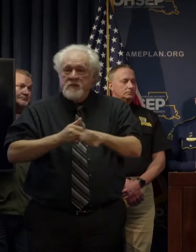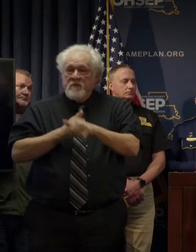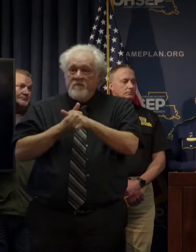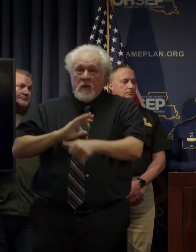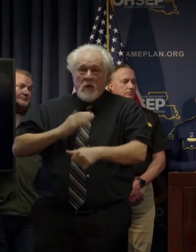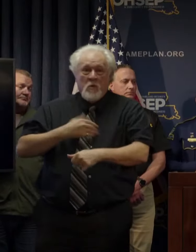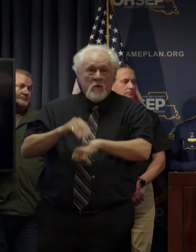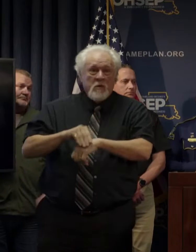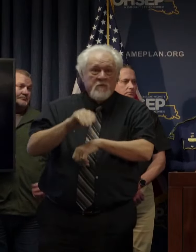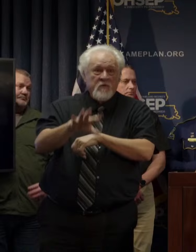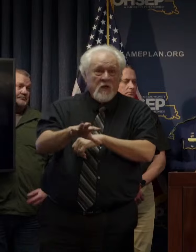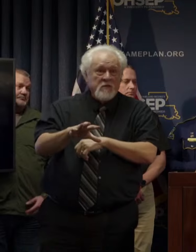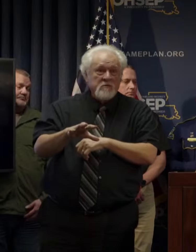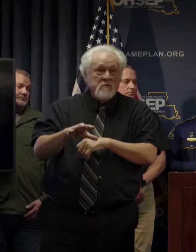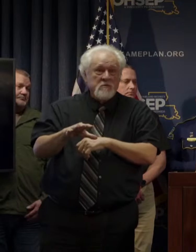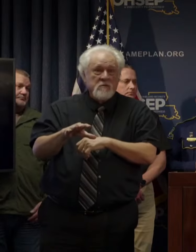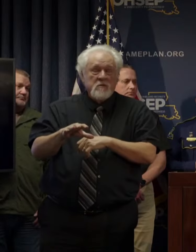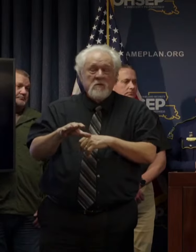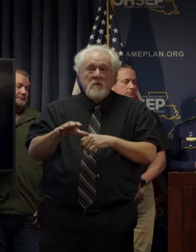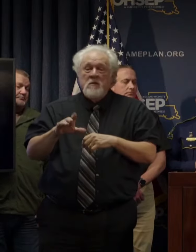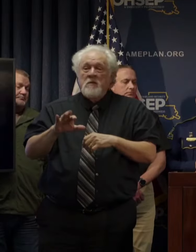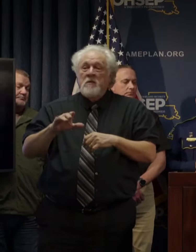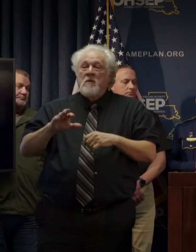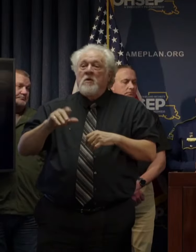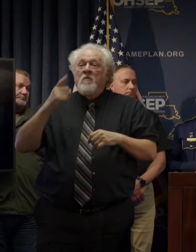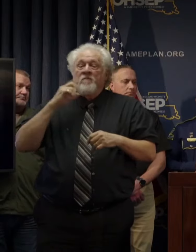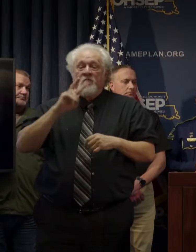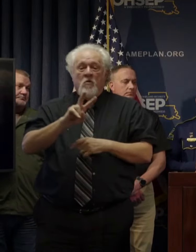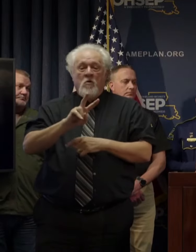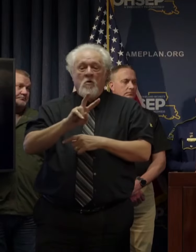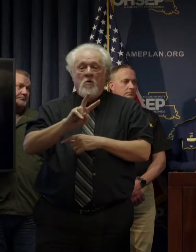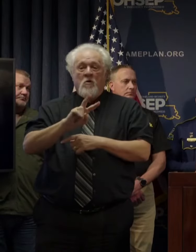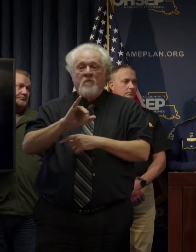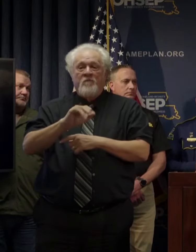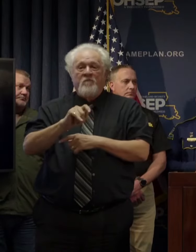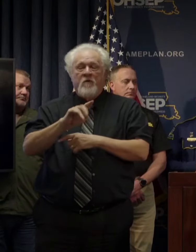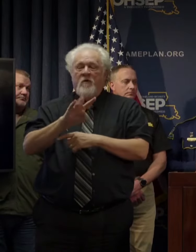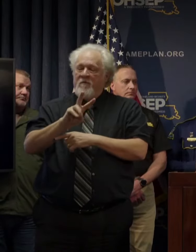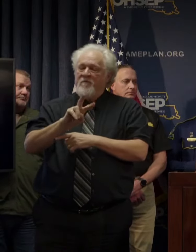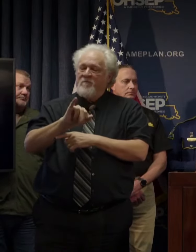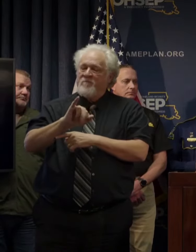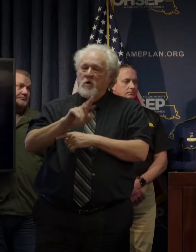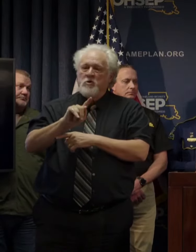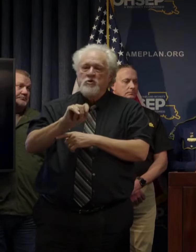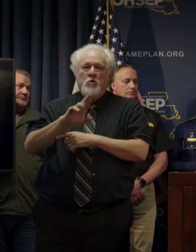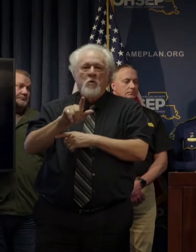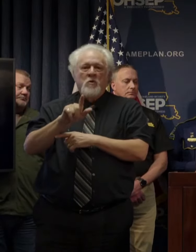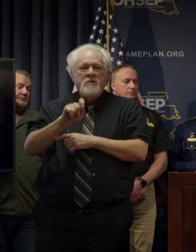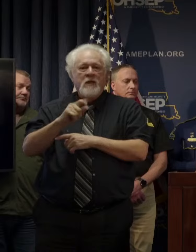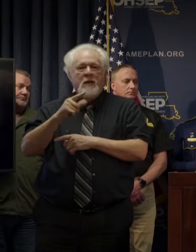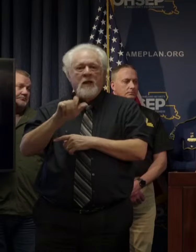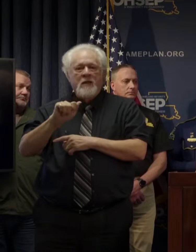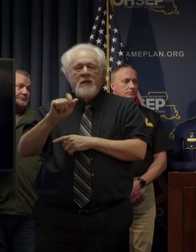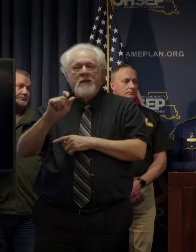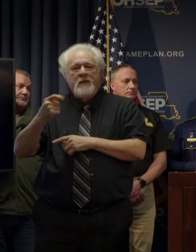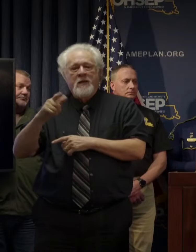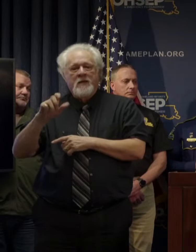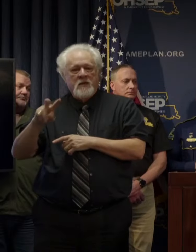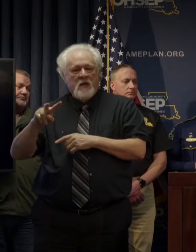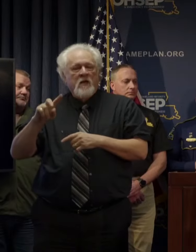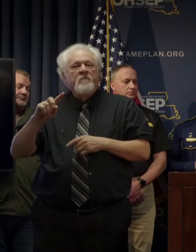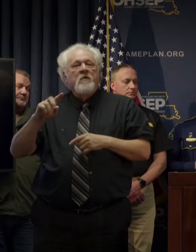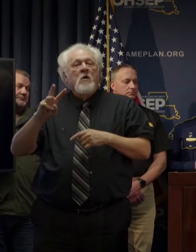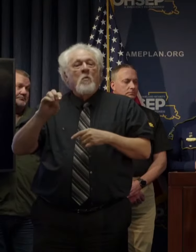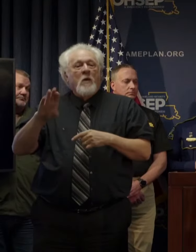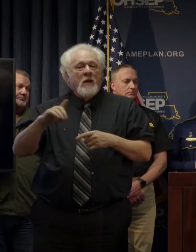place on the virtual.la.gov website or the Get a Game Plan app, I believe everyone can get